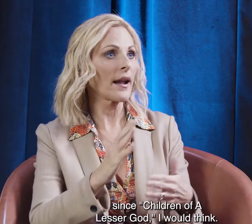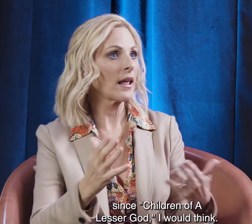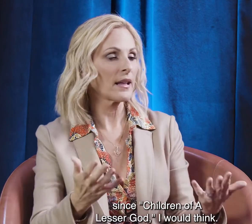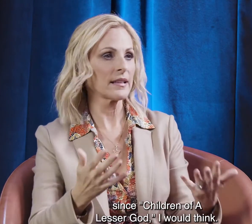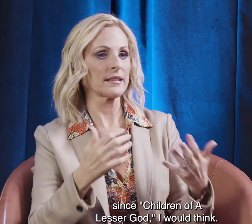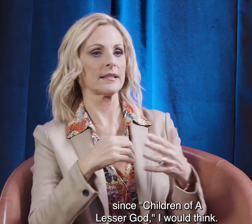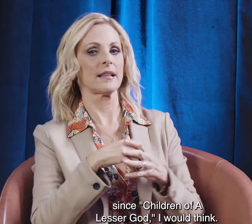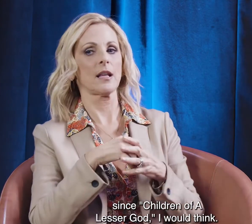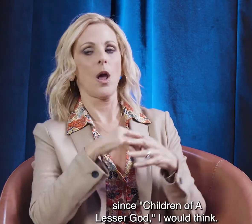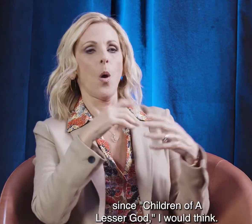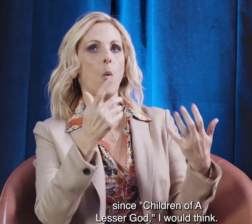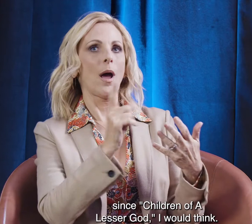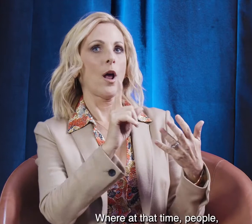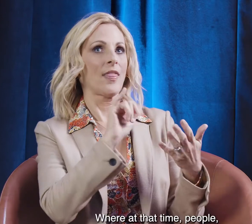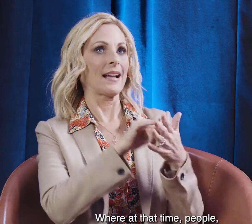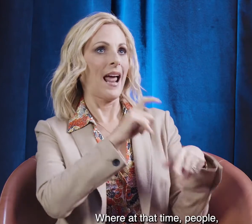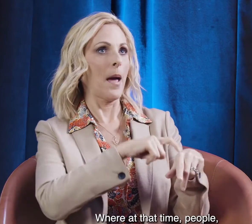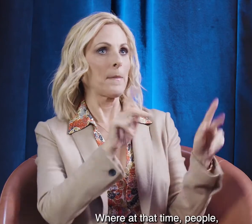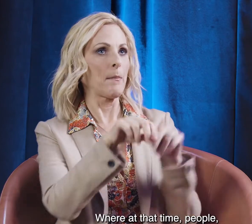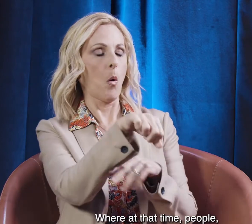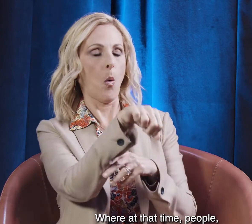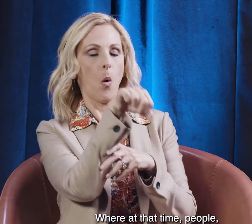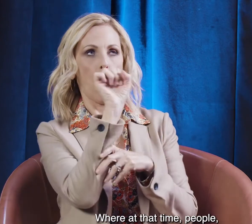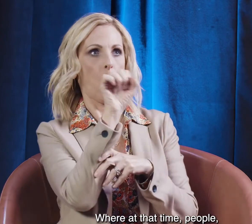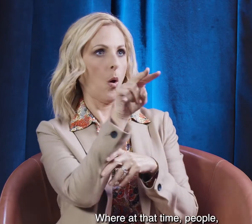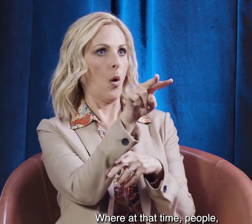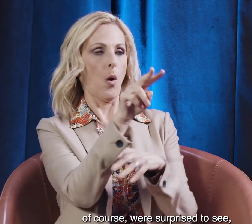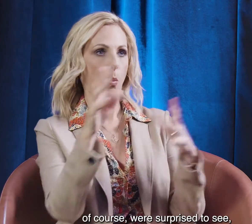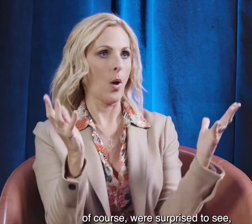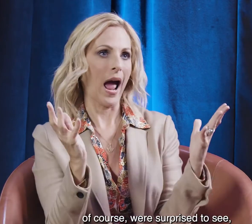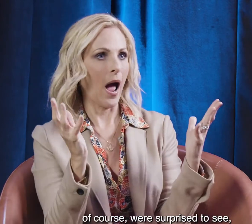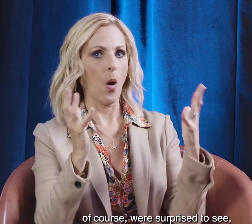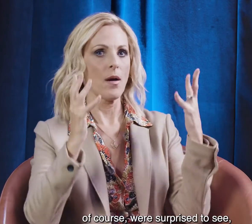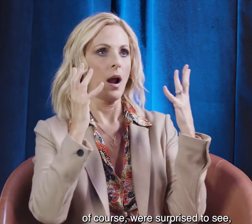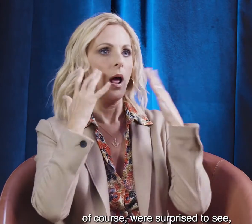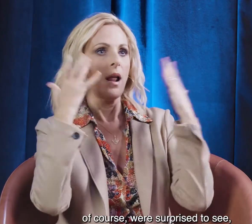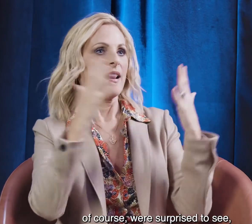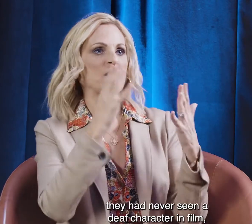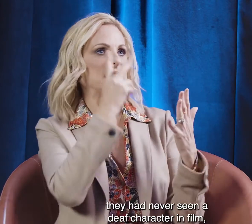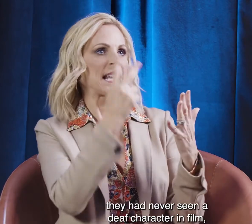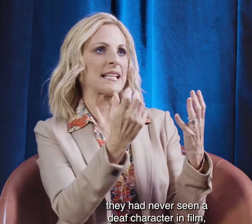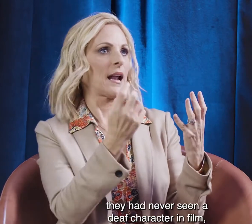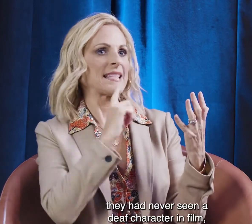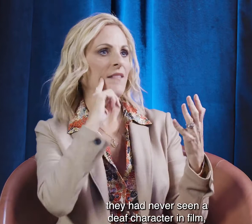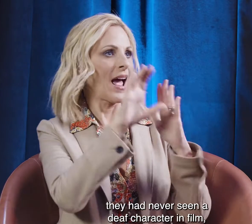Children of a Lesser God, I would think, where at that time people, of course, were surprised to see, they had never seen a